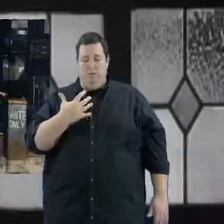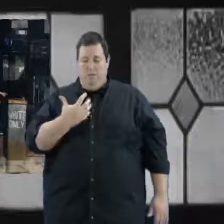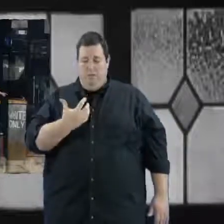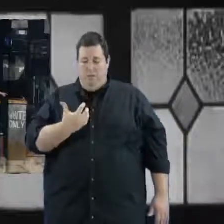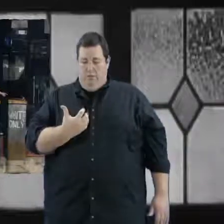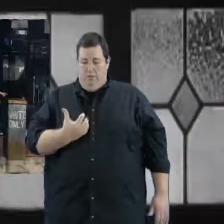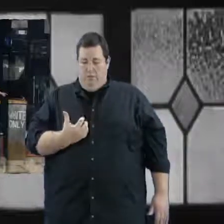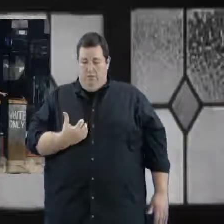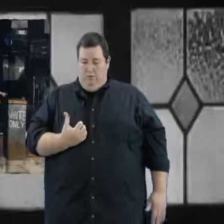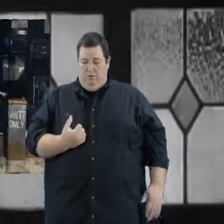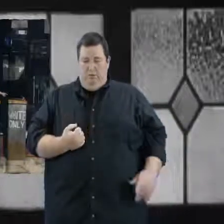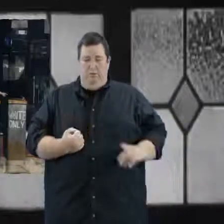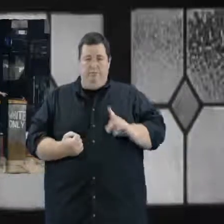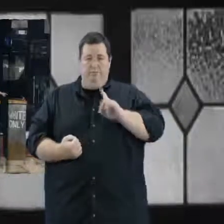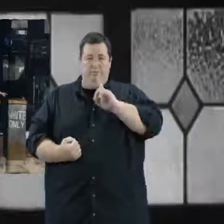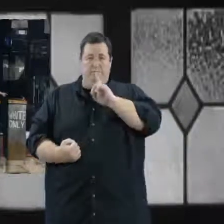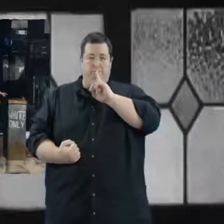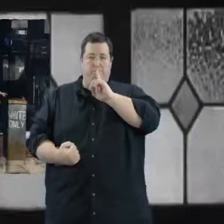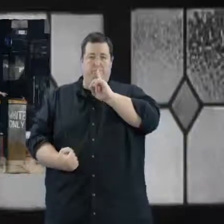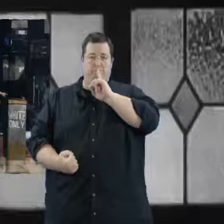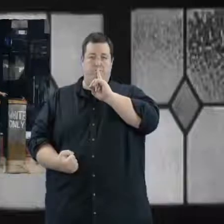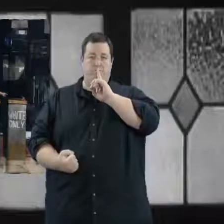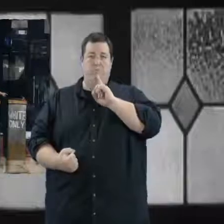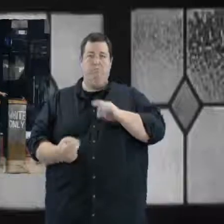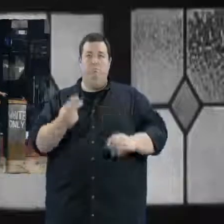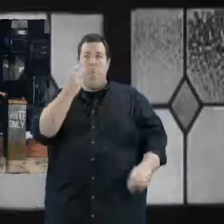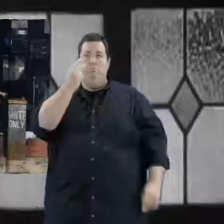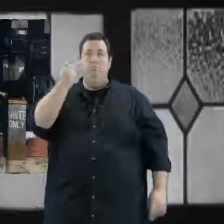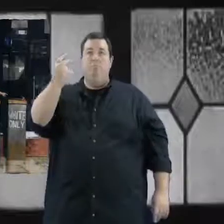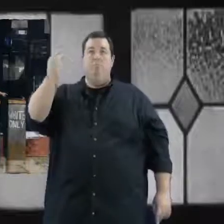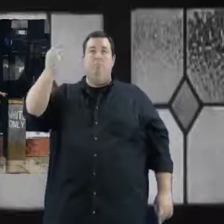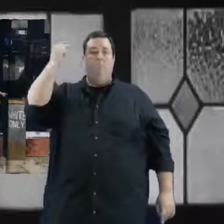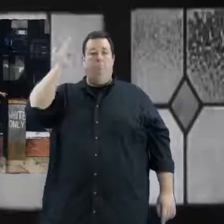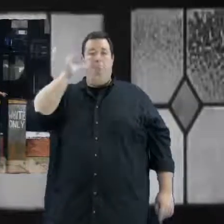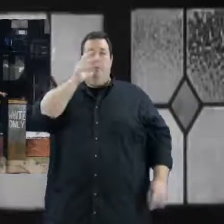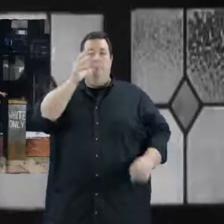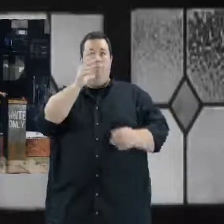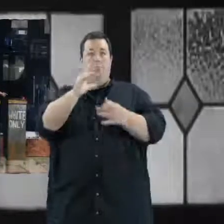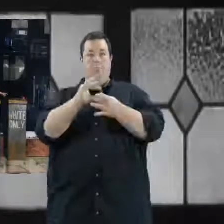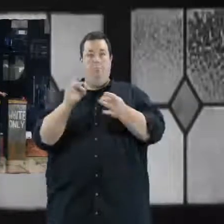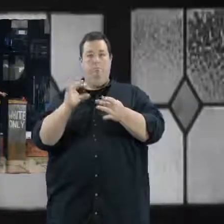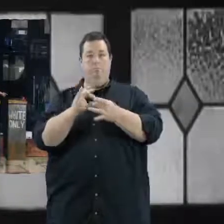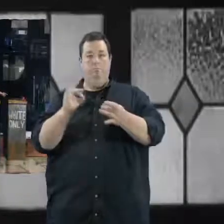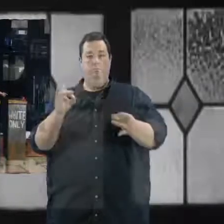Every time Martin read the words, he felt bad, until he remembered what his mother told him.